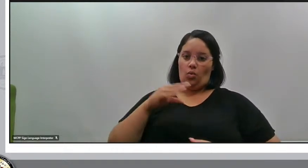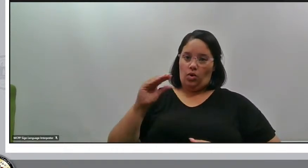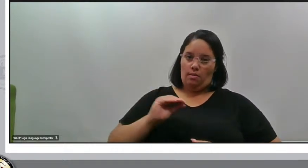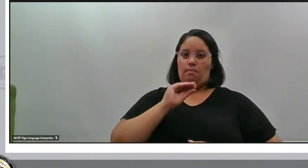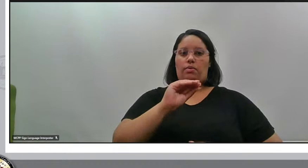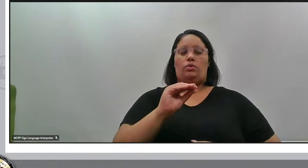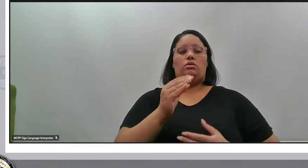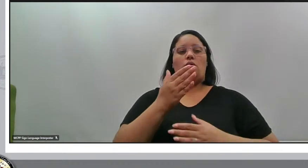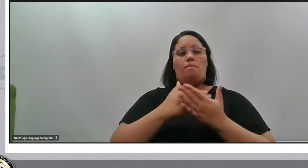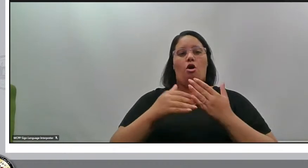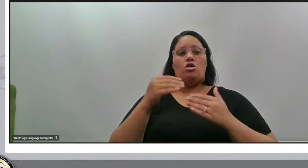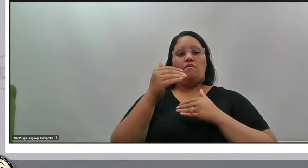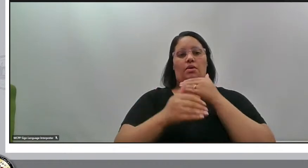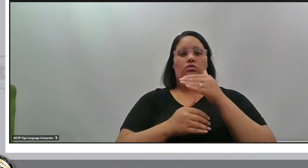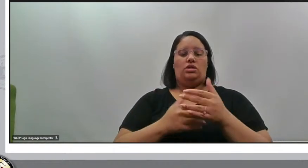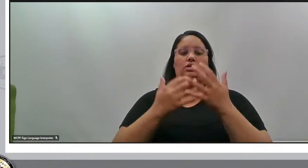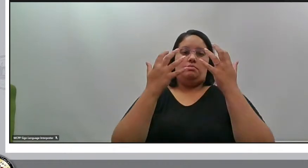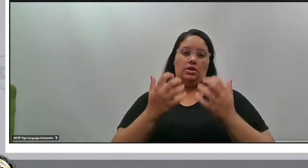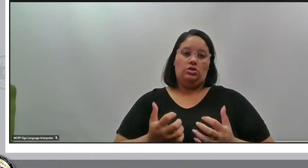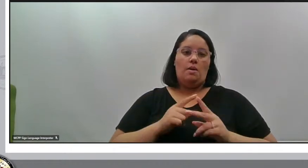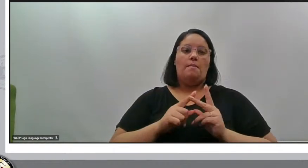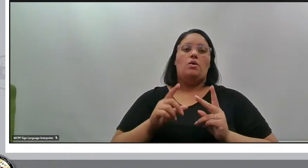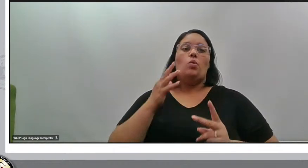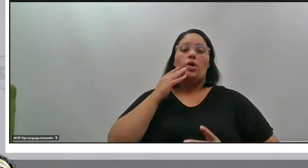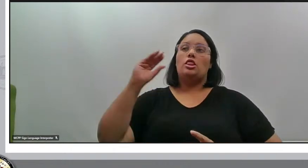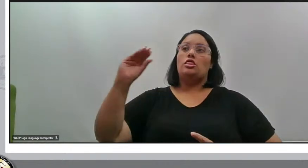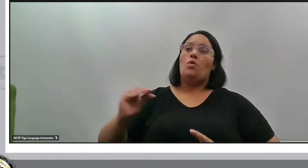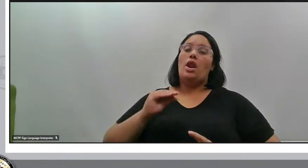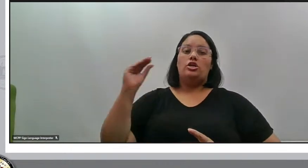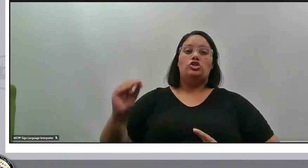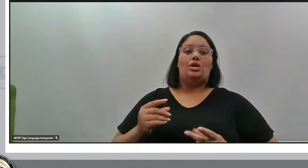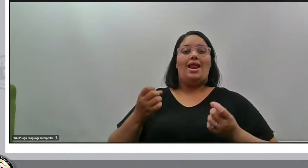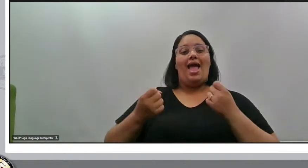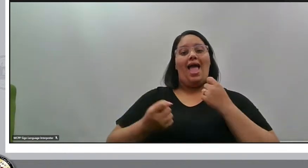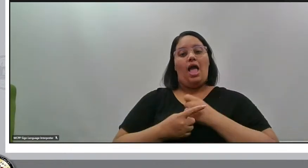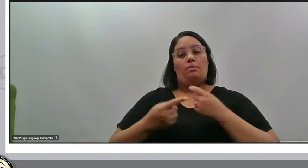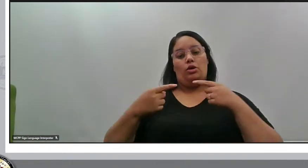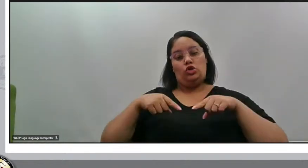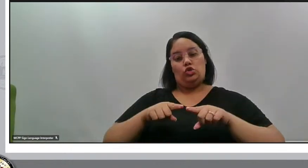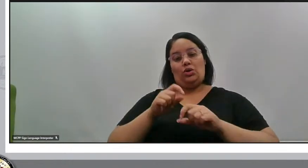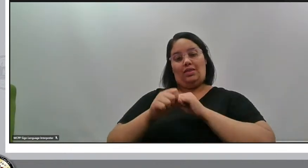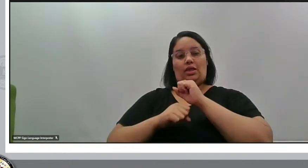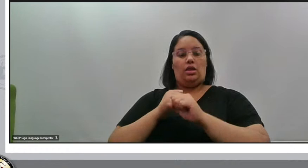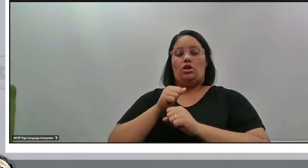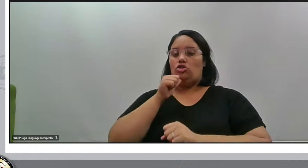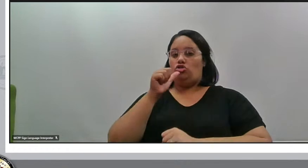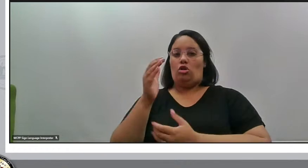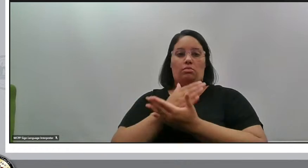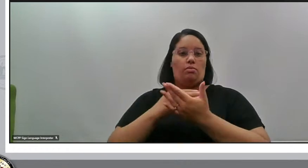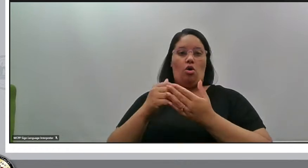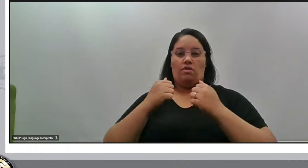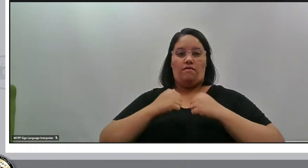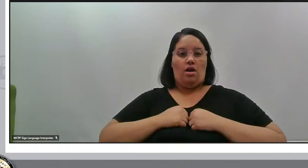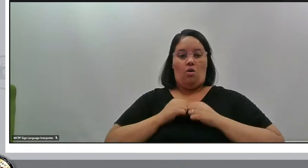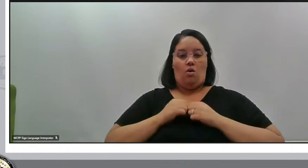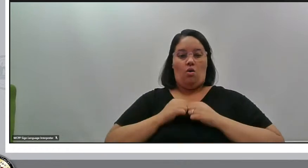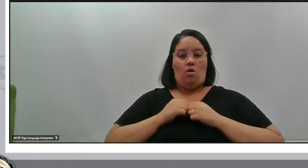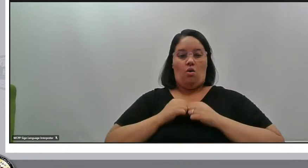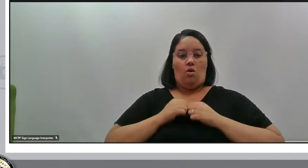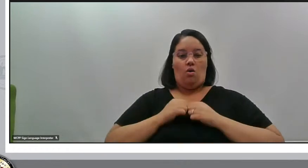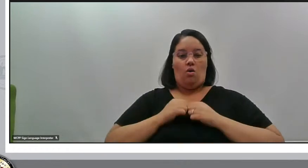processes. Where there are donations that occur during the year that it's not part of the